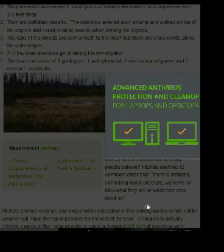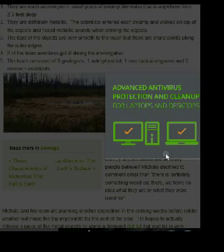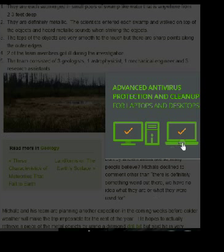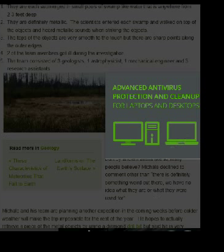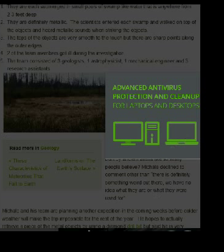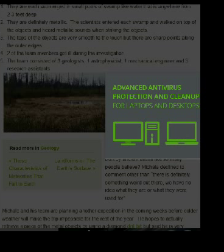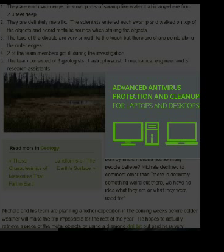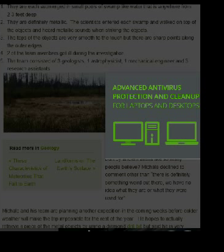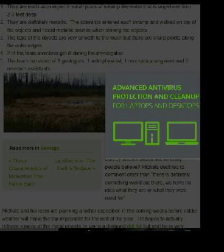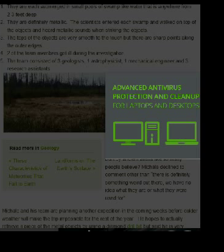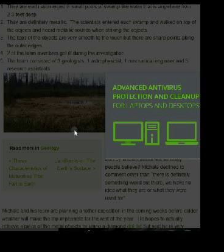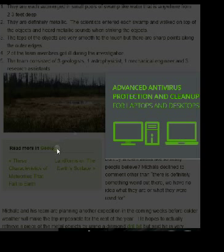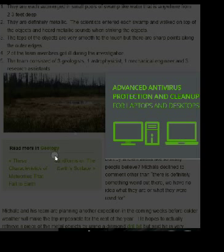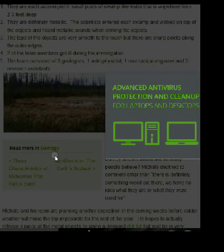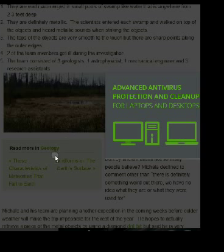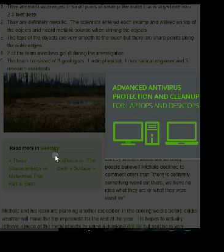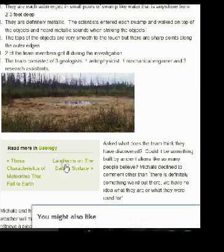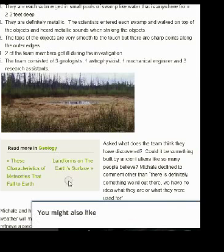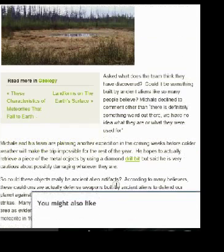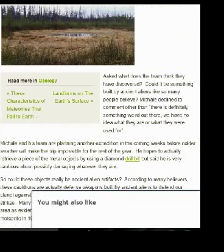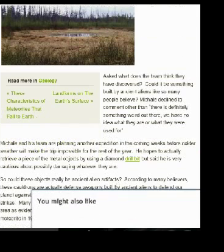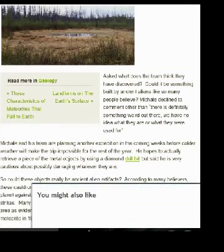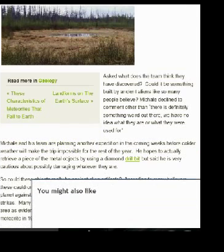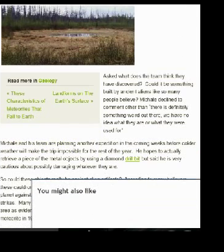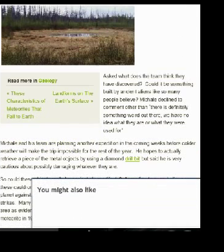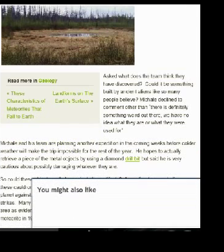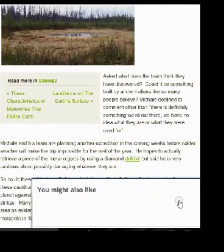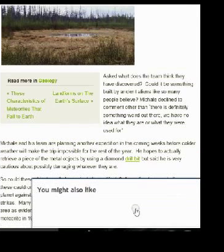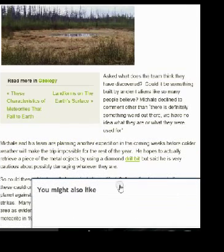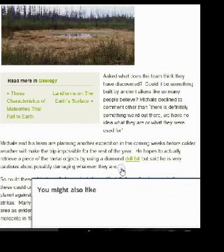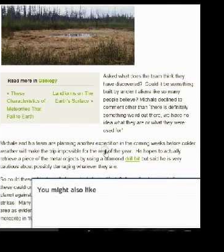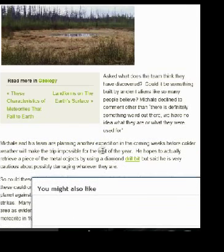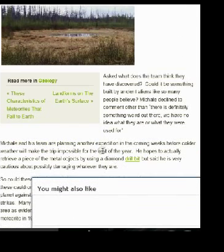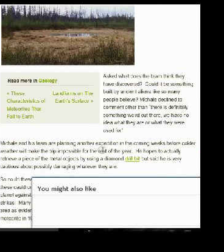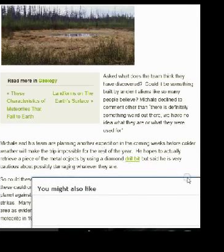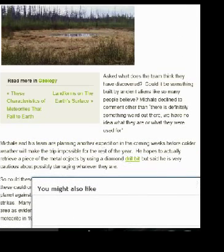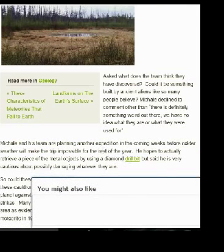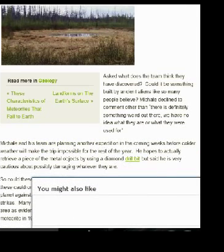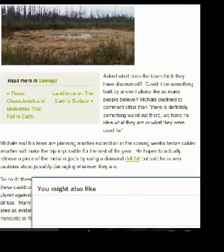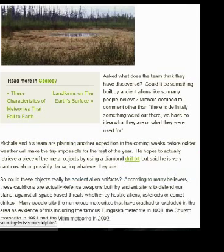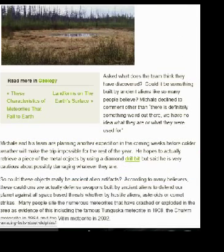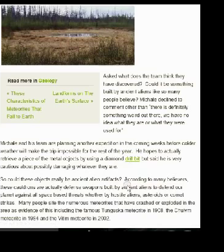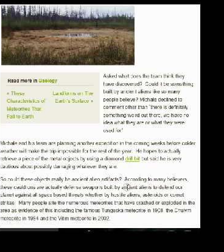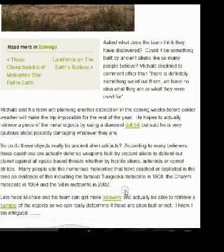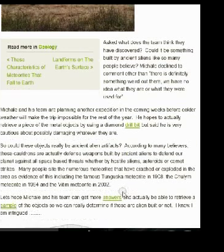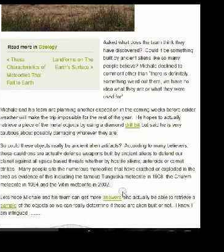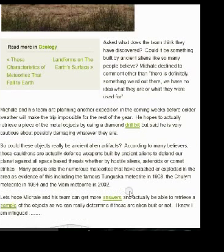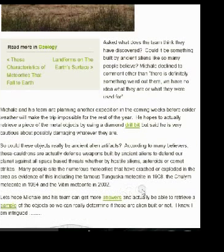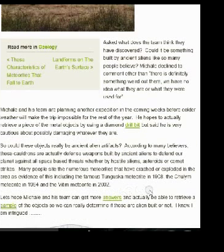some pharaoh, probably even Cheops, built such burial chamber in already existing much better structure, and